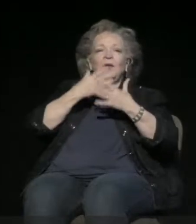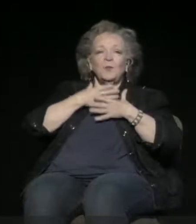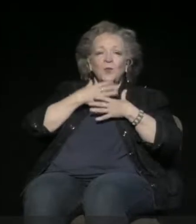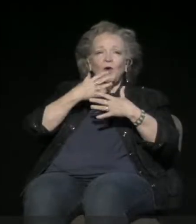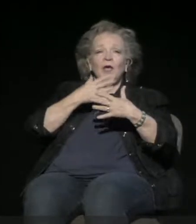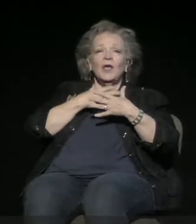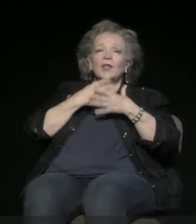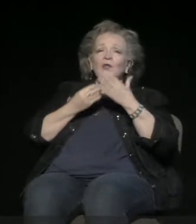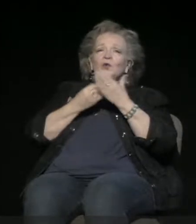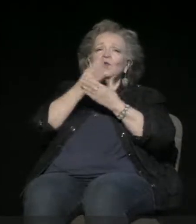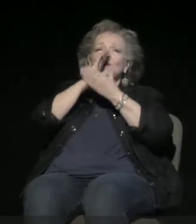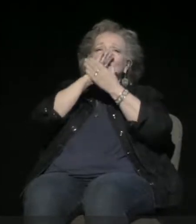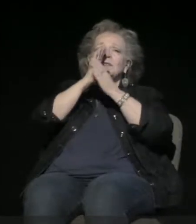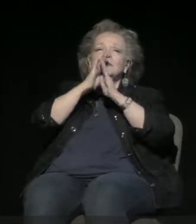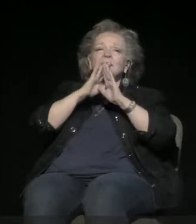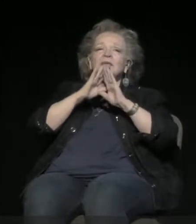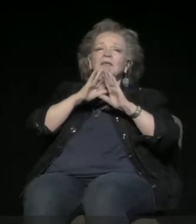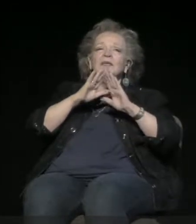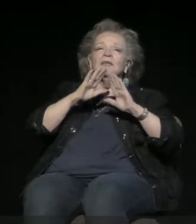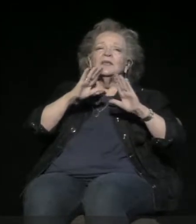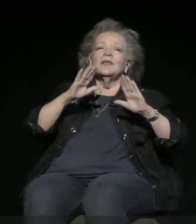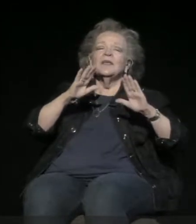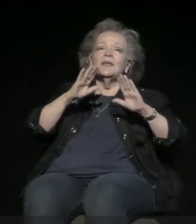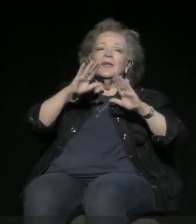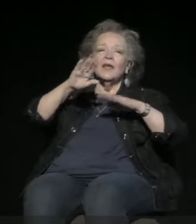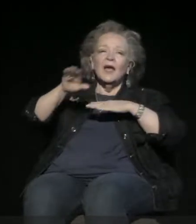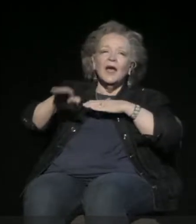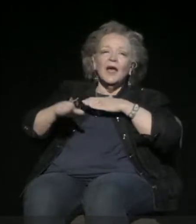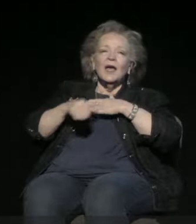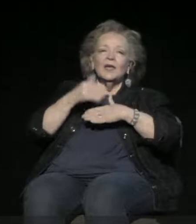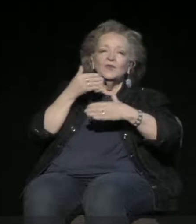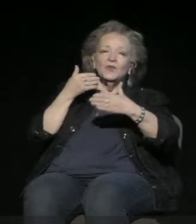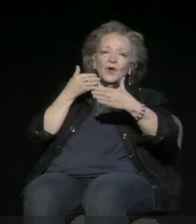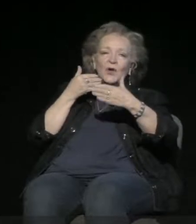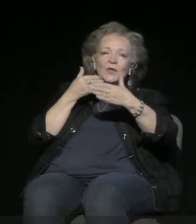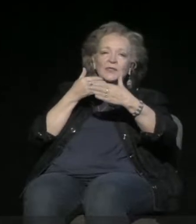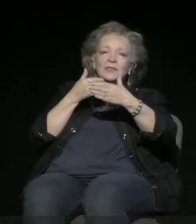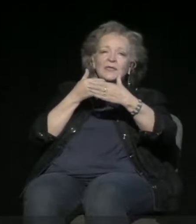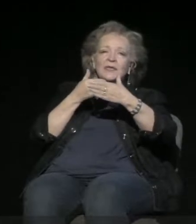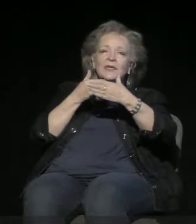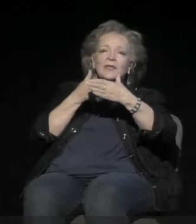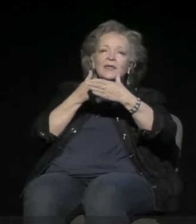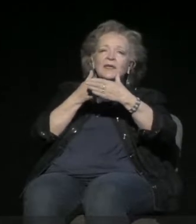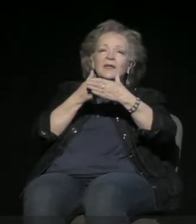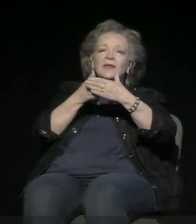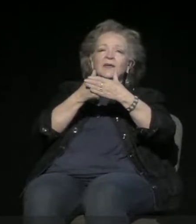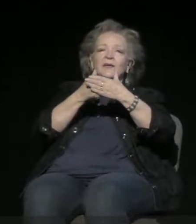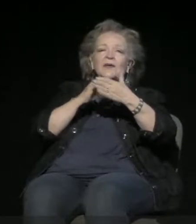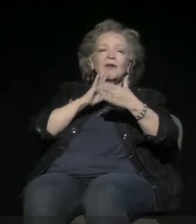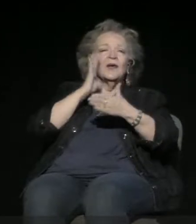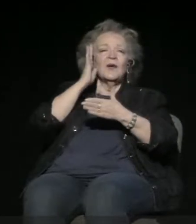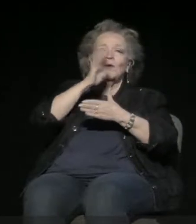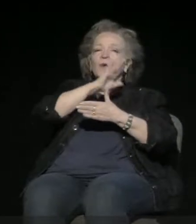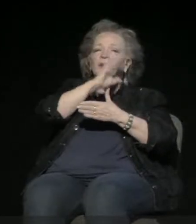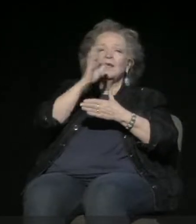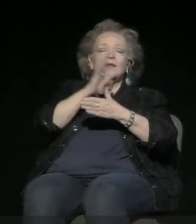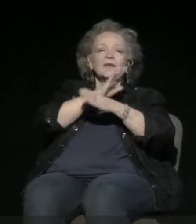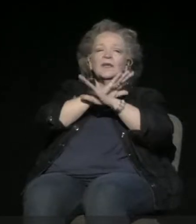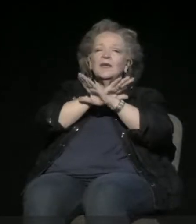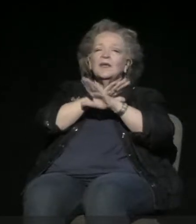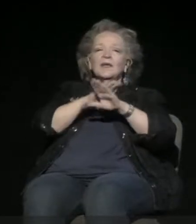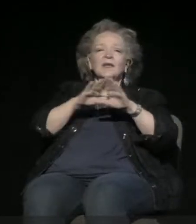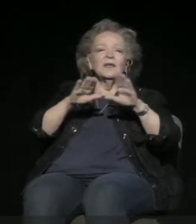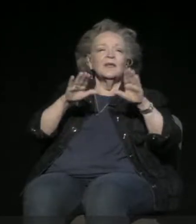breath grows still and night draws near, I will